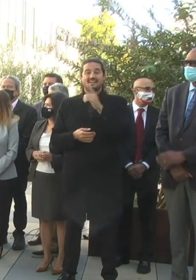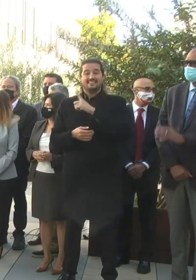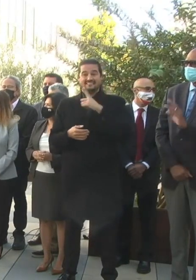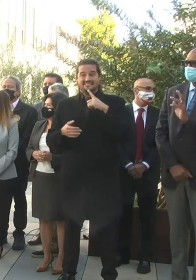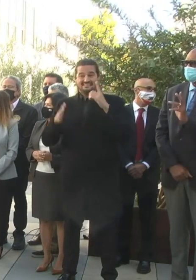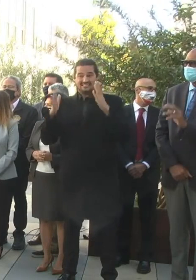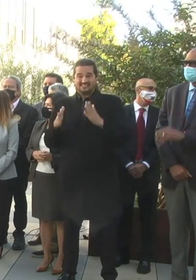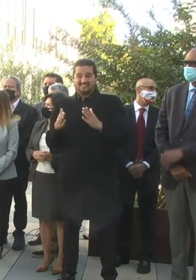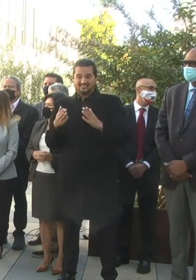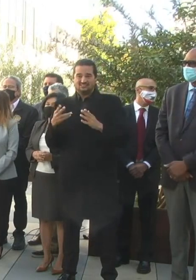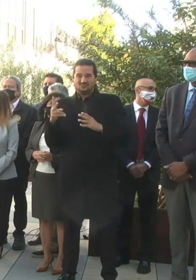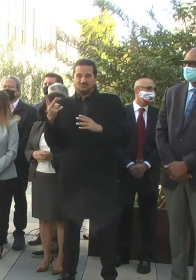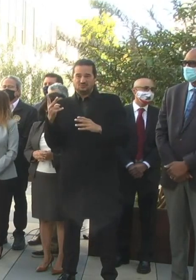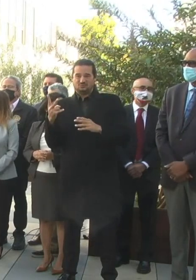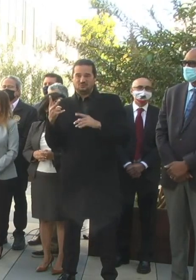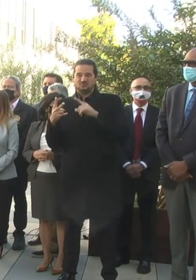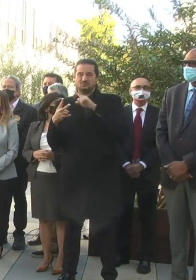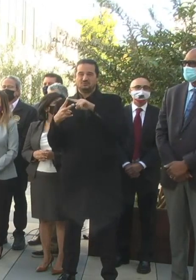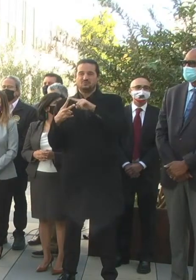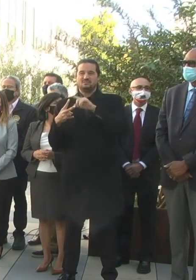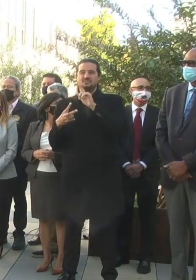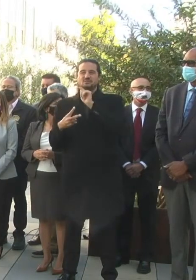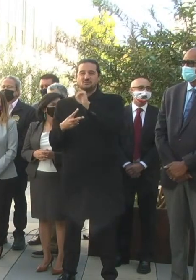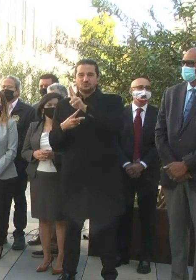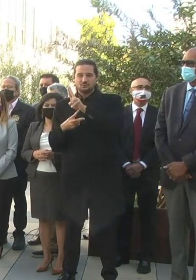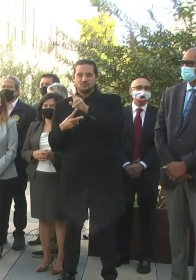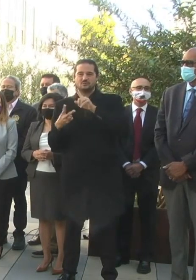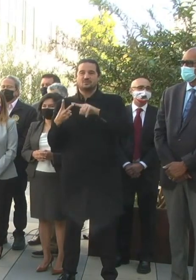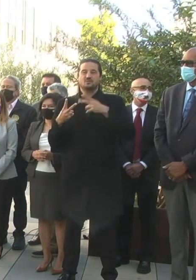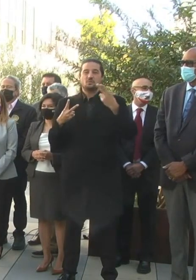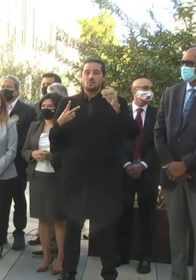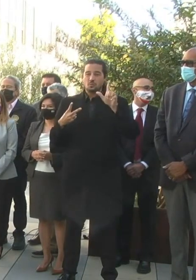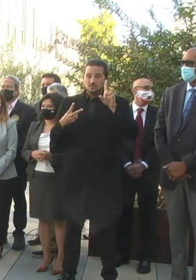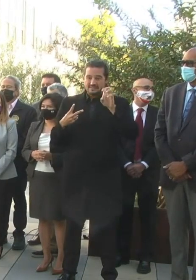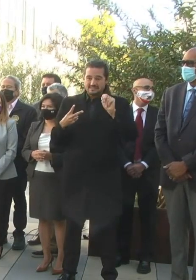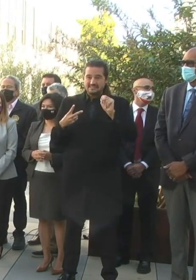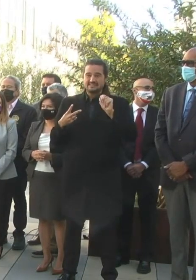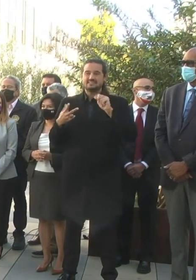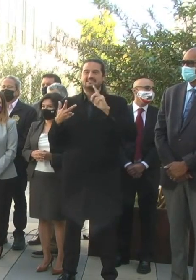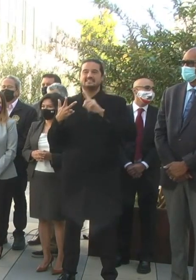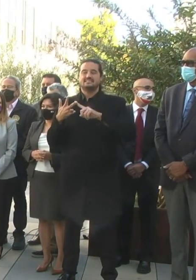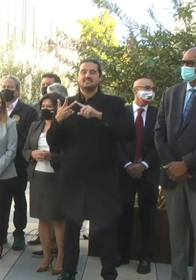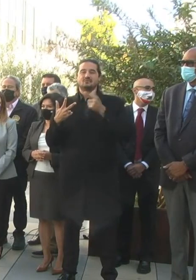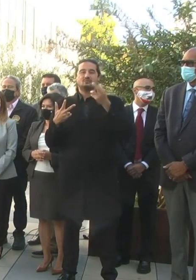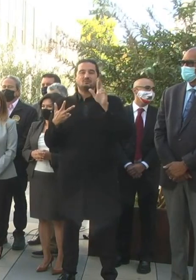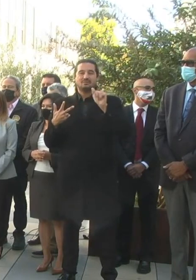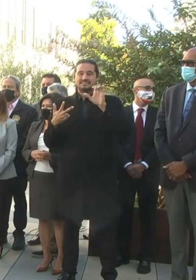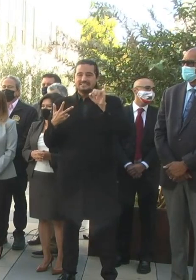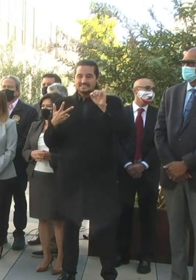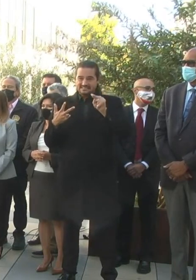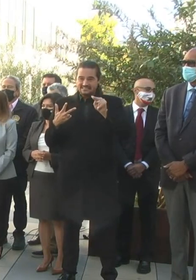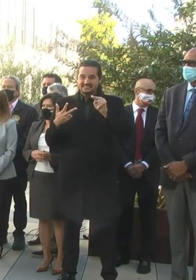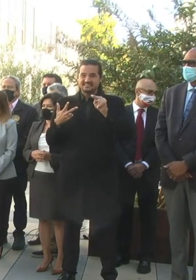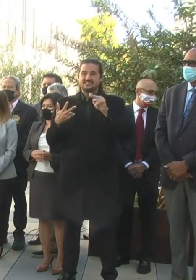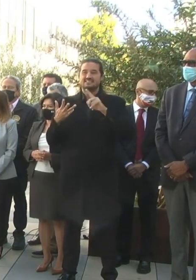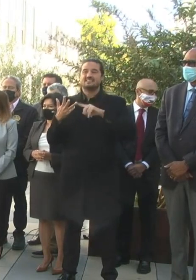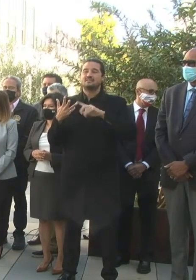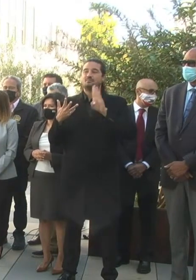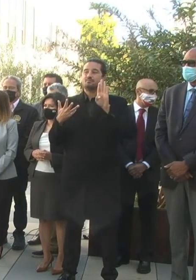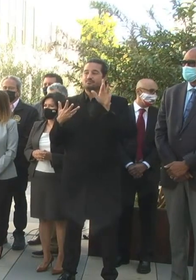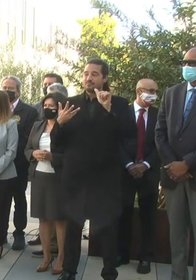Holden, Assembly Member Grayson, Assembly Member Bryan, Assembly Member